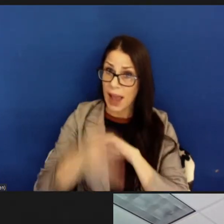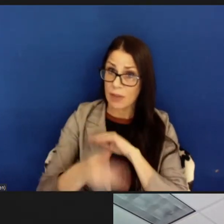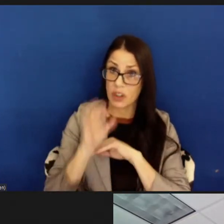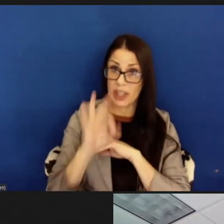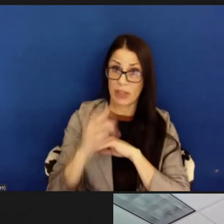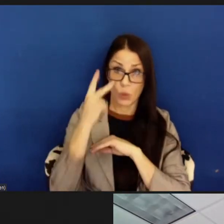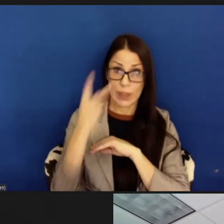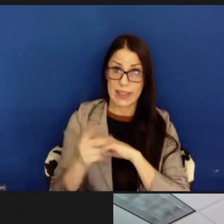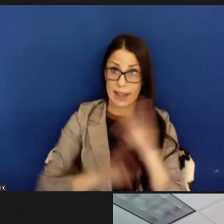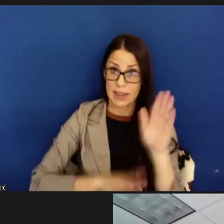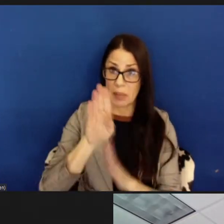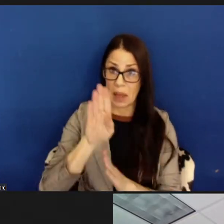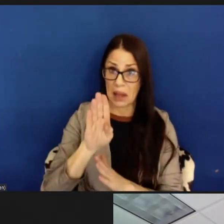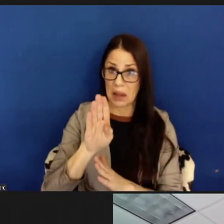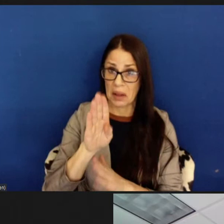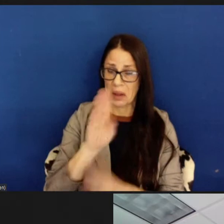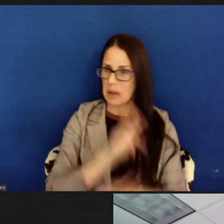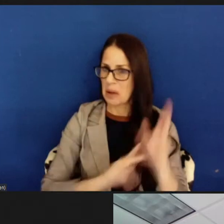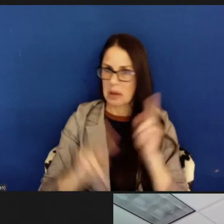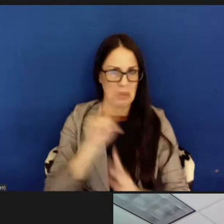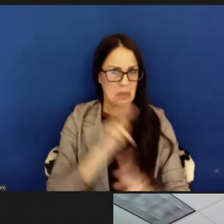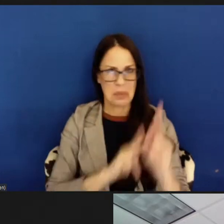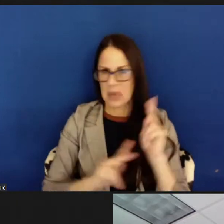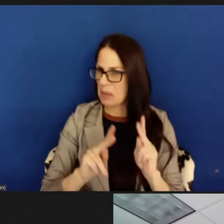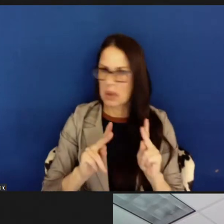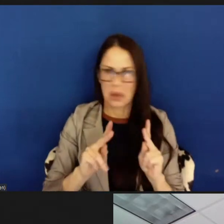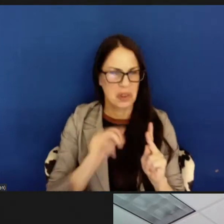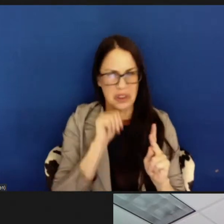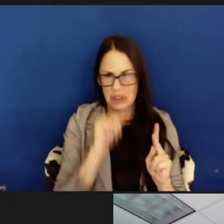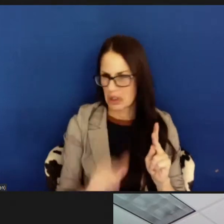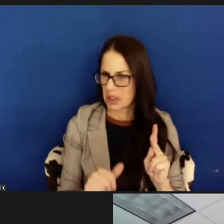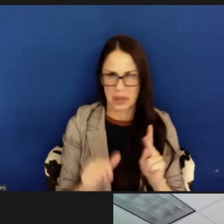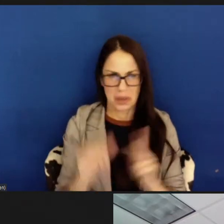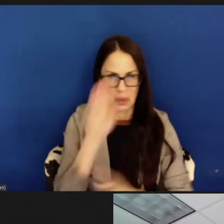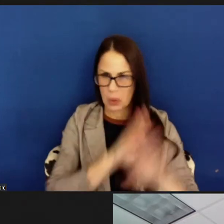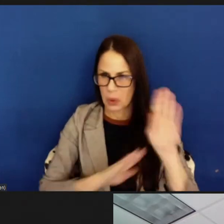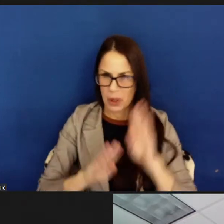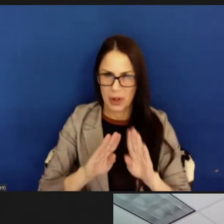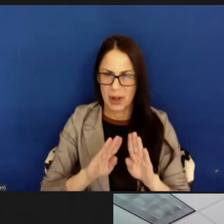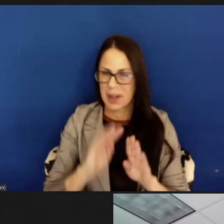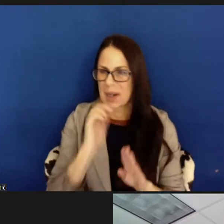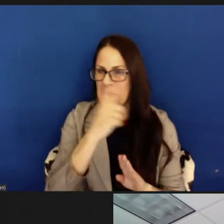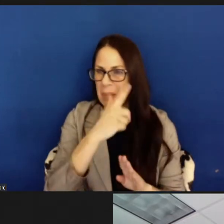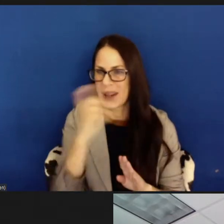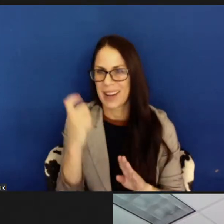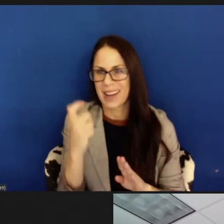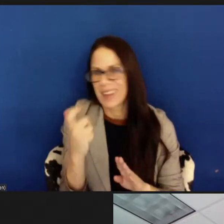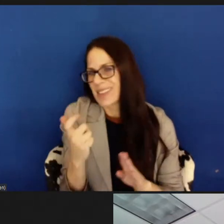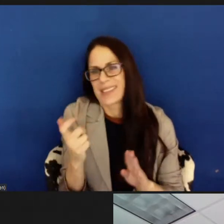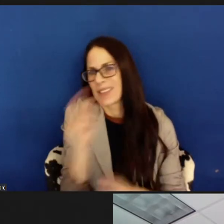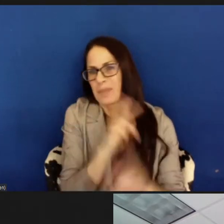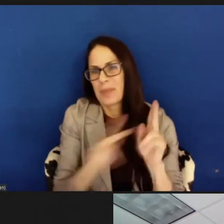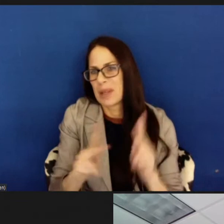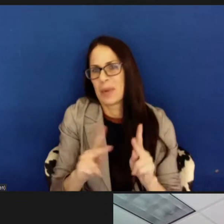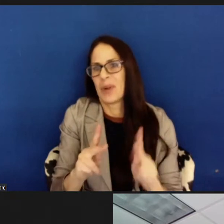is not something that people should kind of really worry about because it's just people getting back in and getting tested?